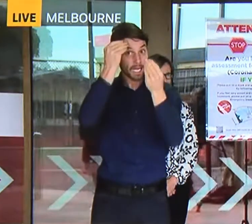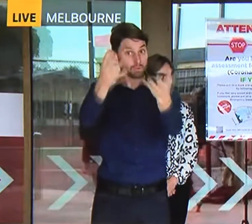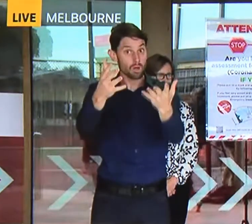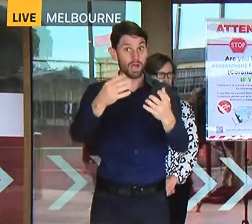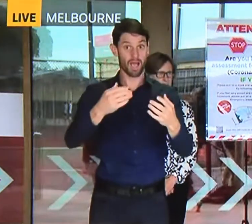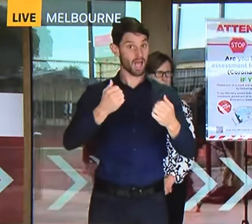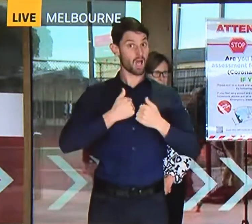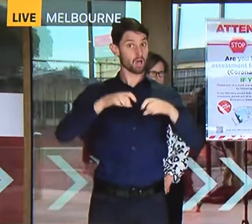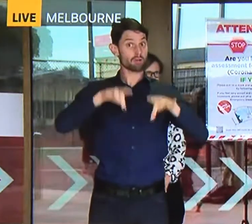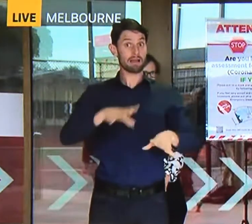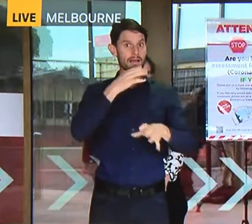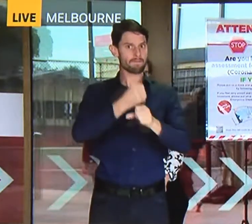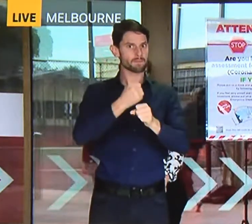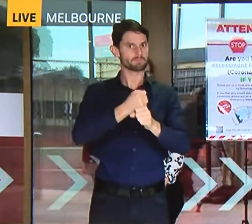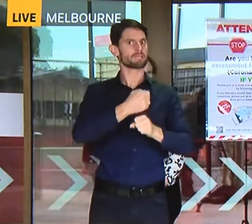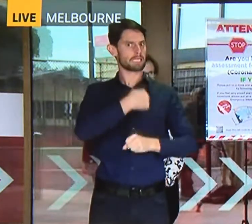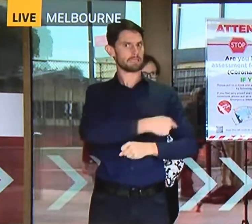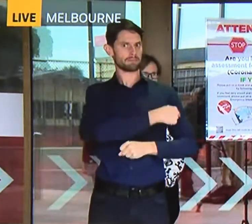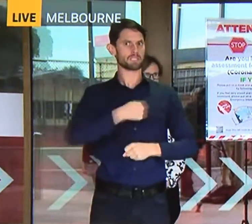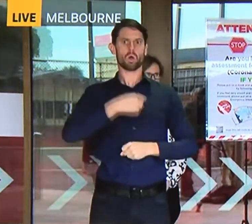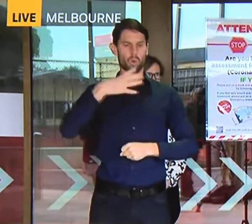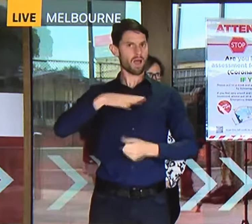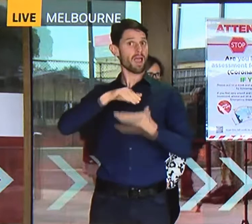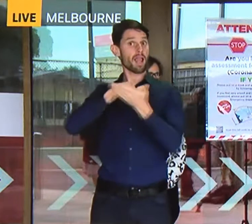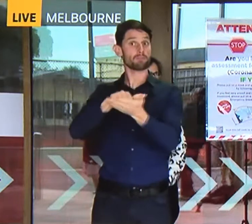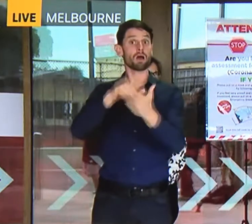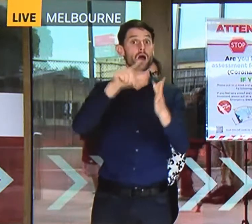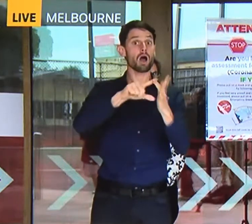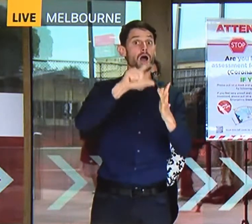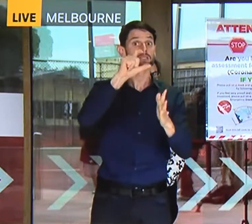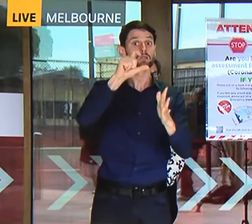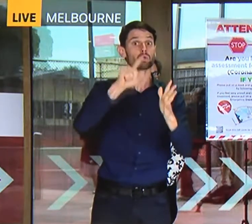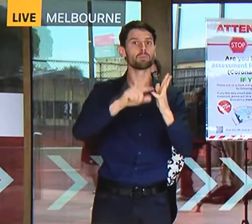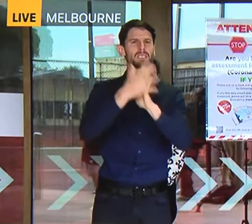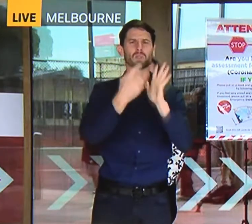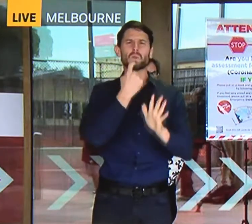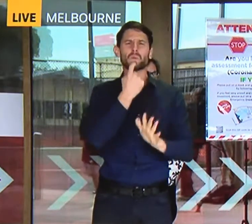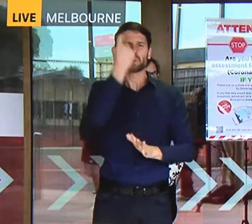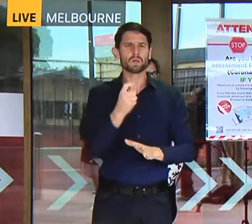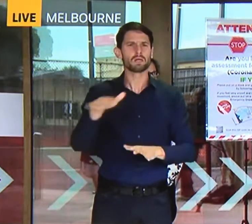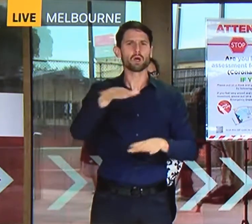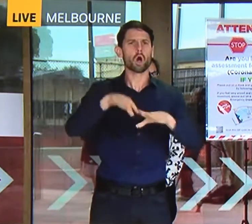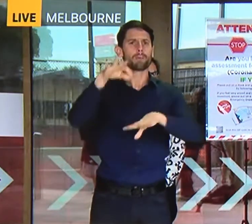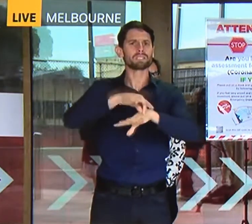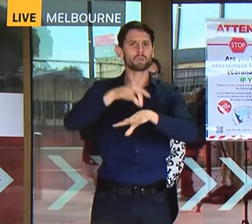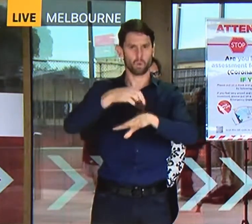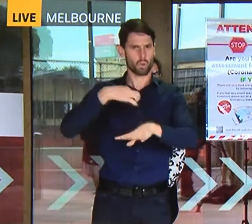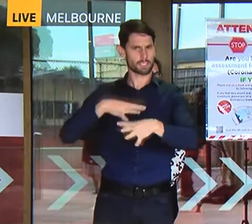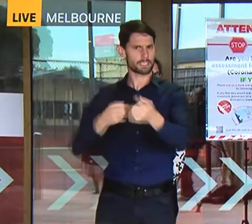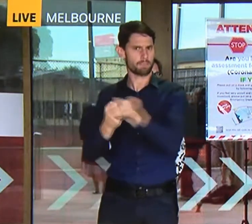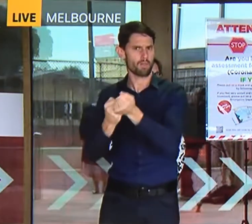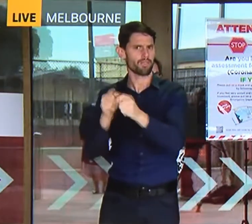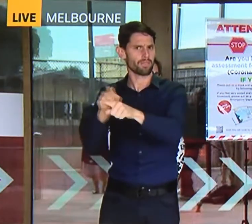capacity of our ICUs around the country. It's about ensuring that we have